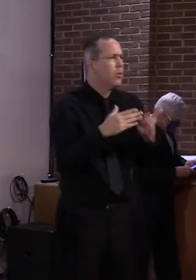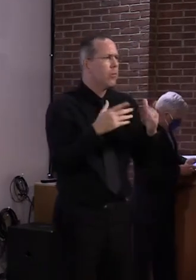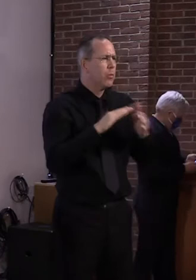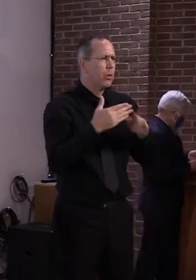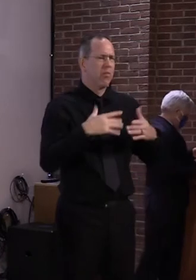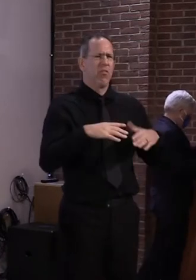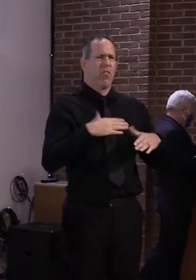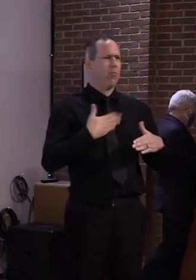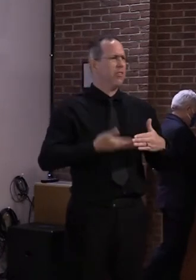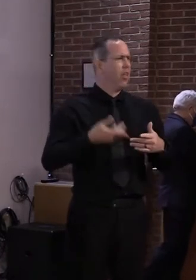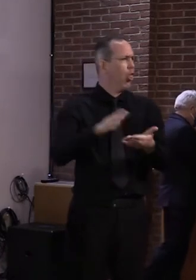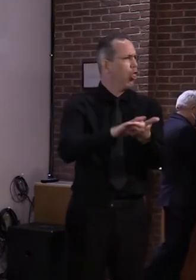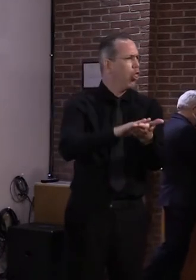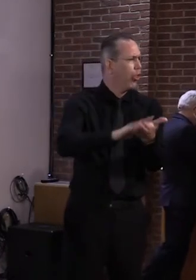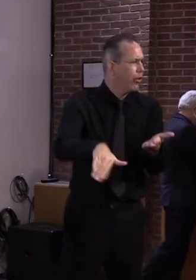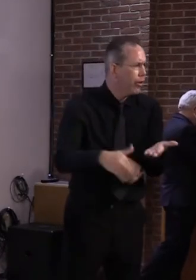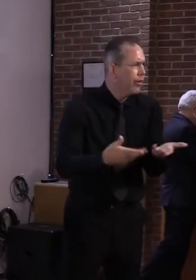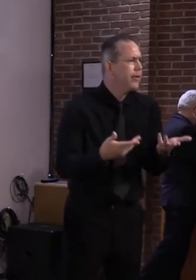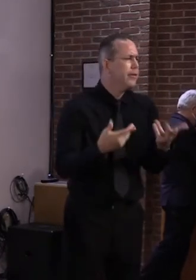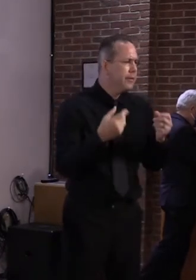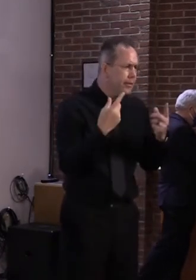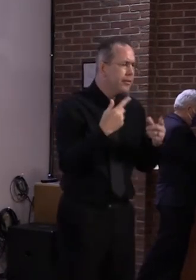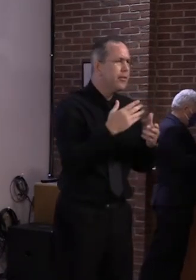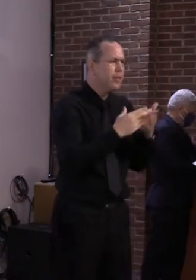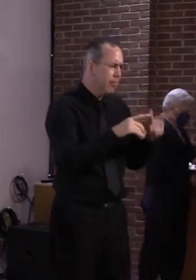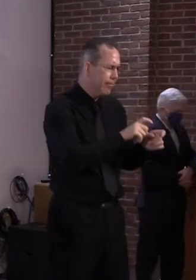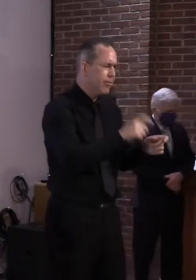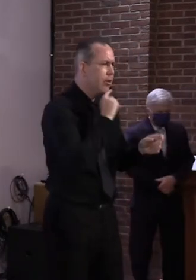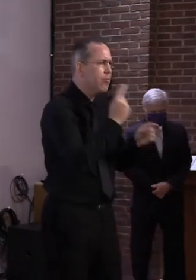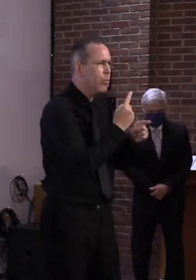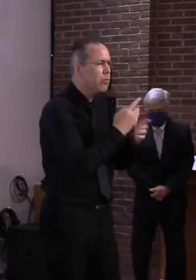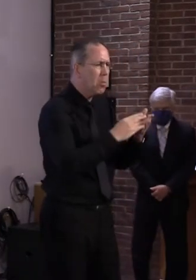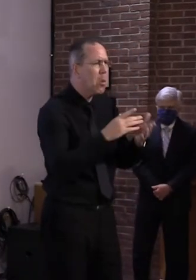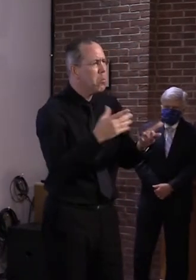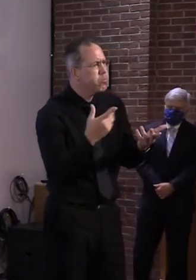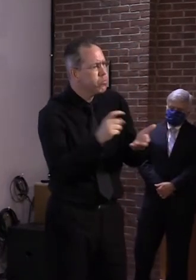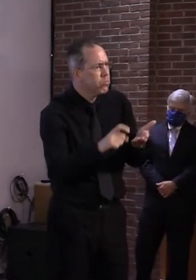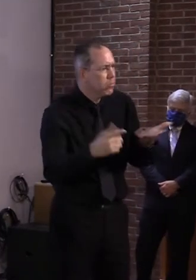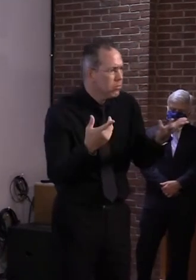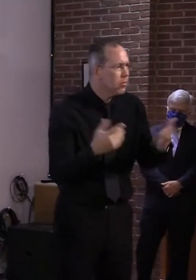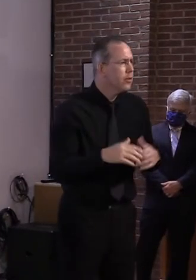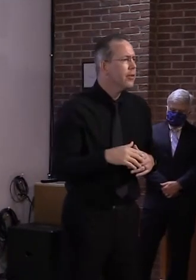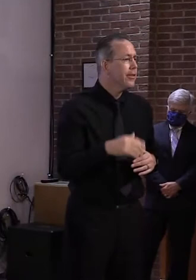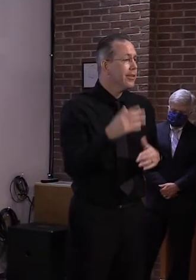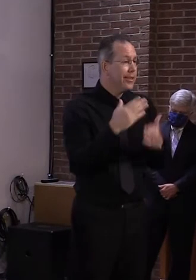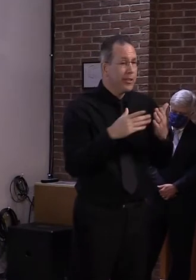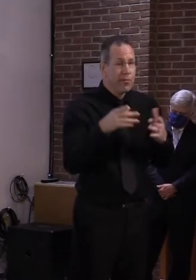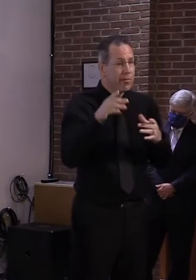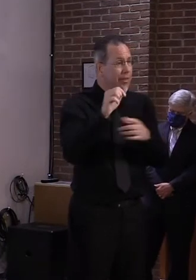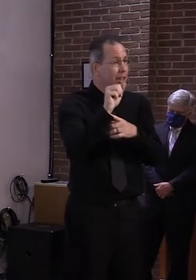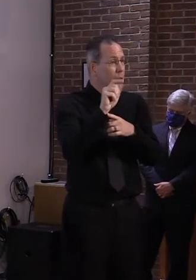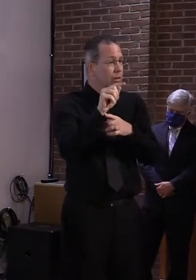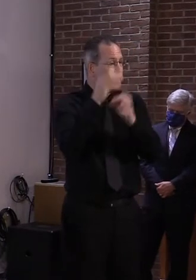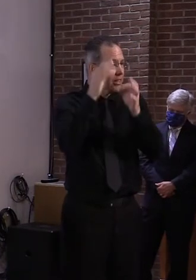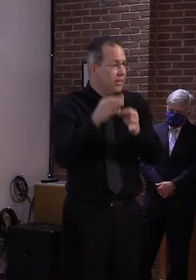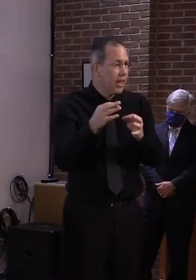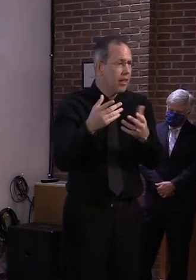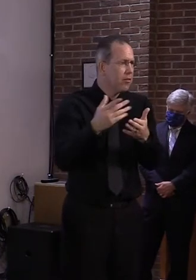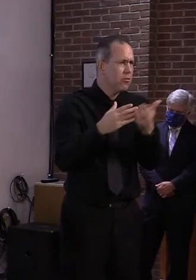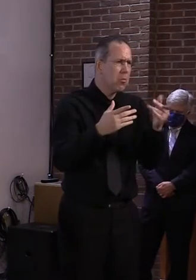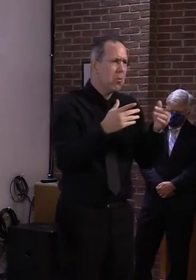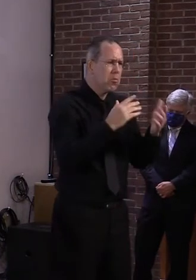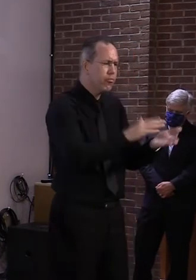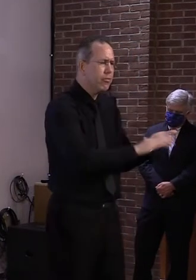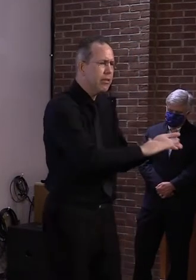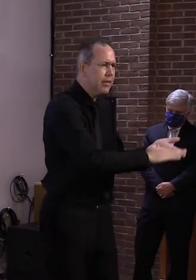viewpoints in that regard. It'll be a case-by-case basis, Guy. I mean, it's not going